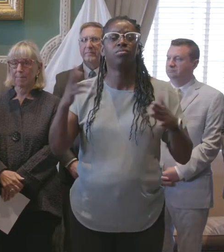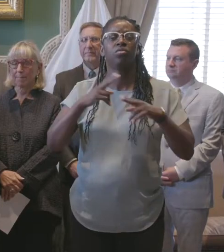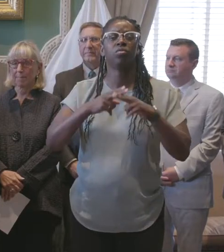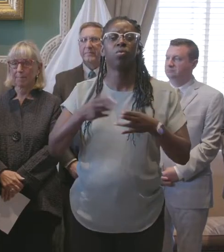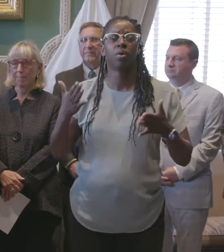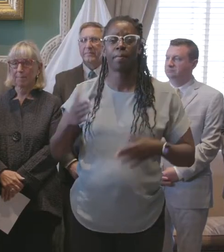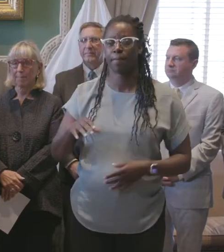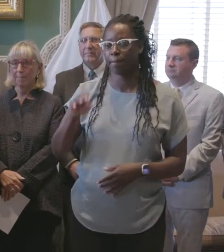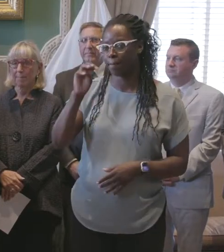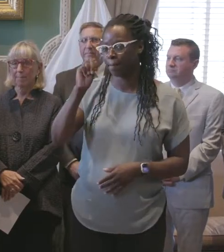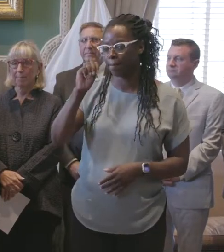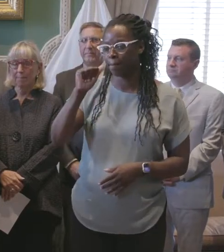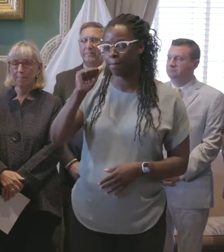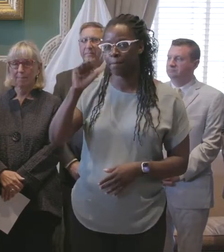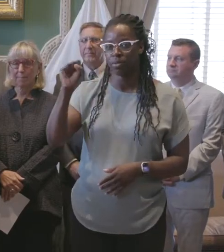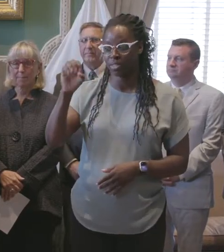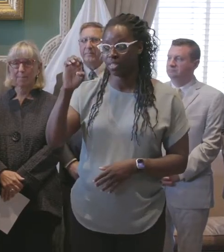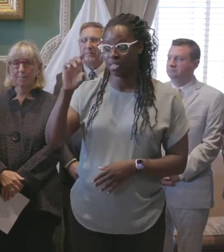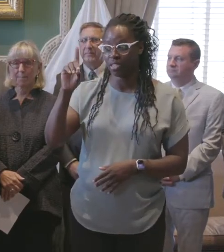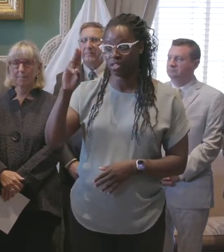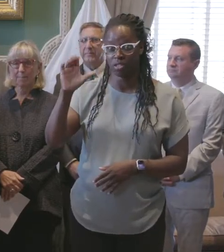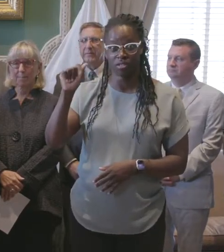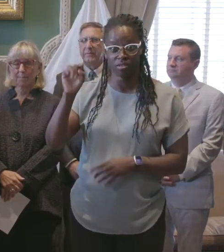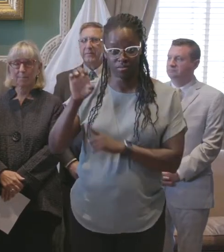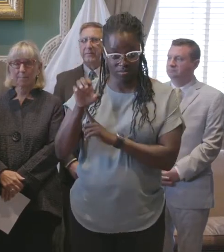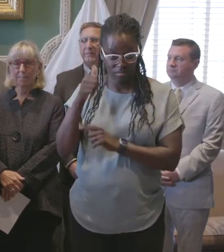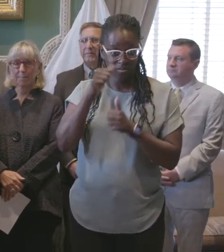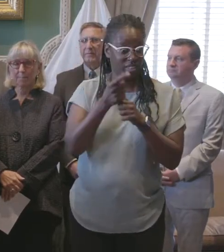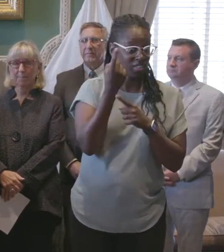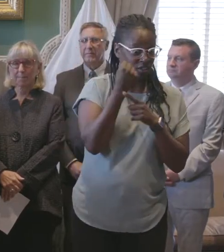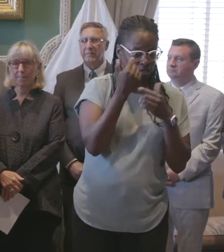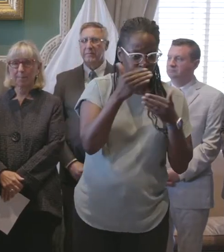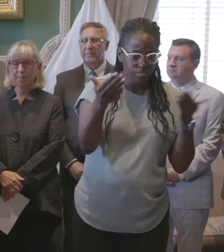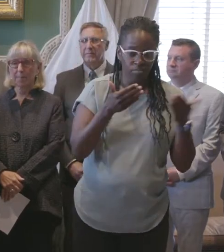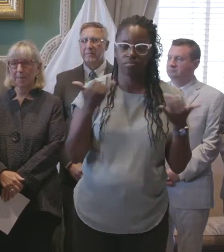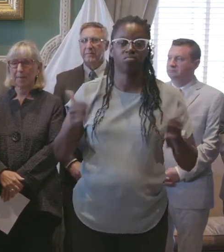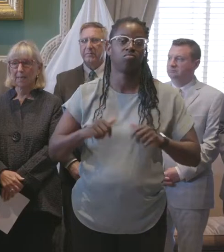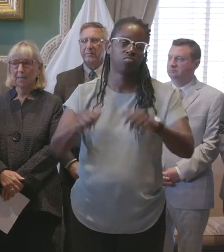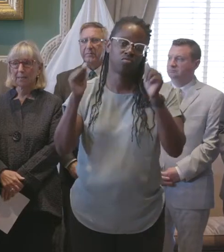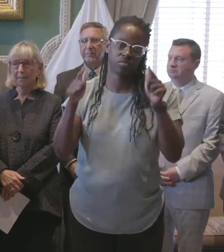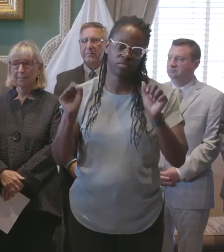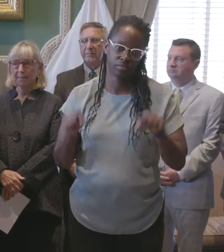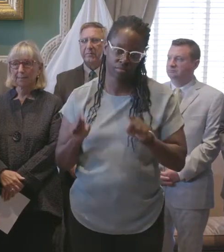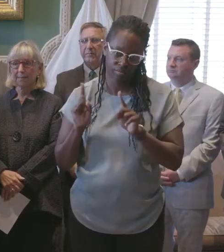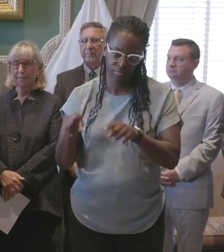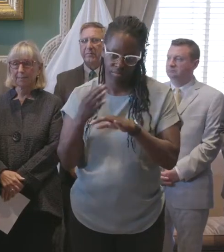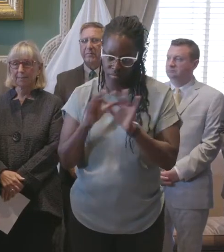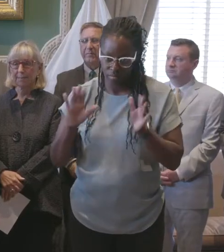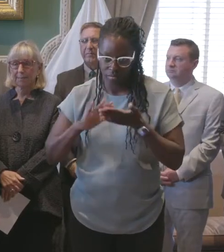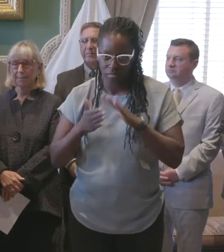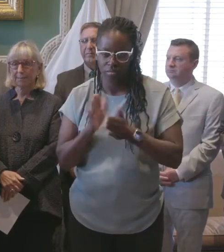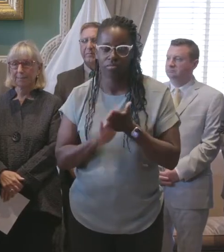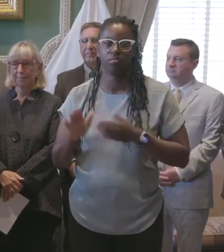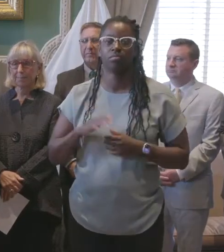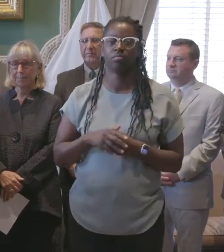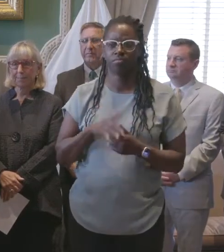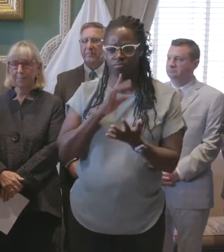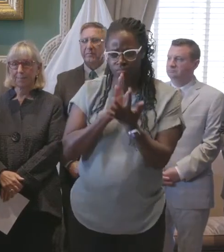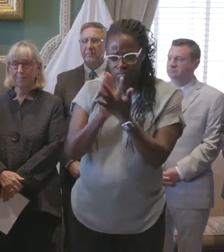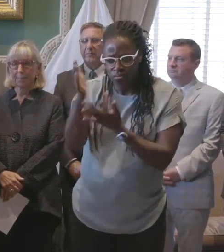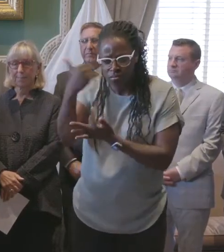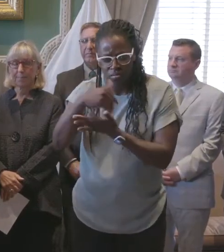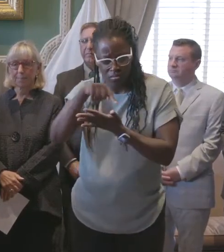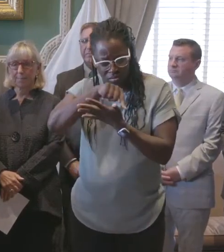will now have the most comprehensive free community college program in the United States. And I want to recognize the